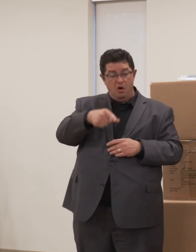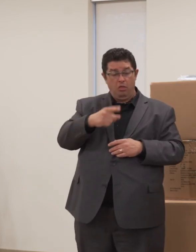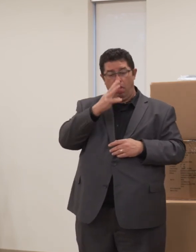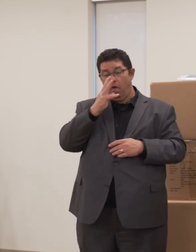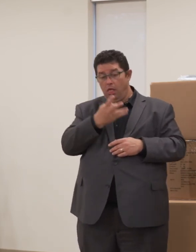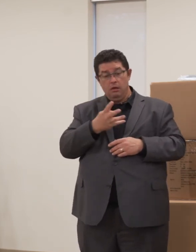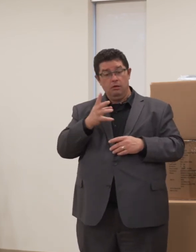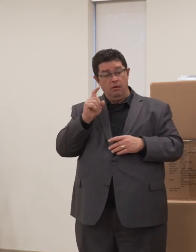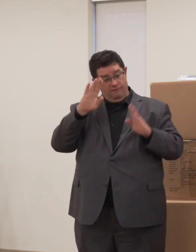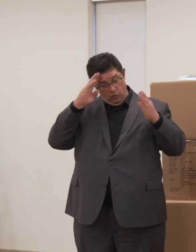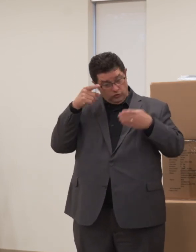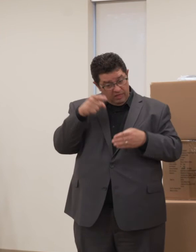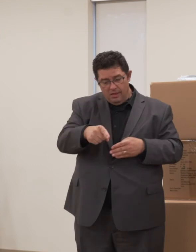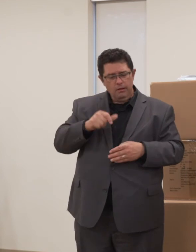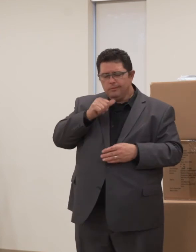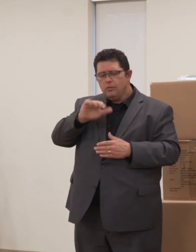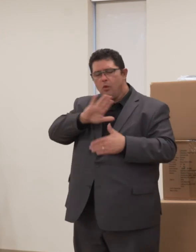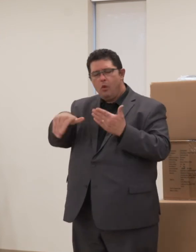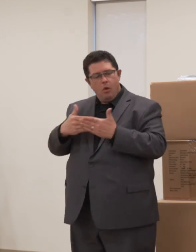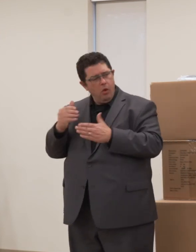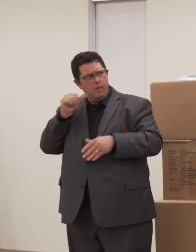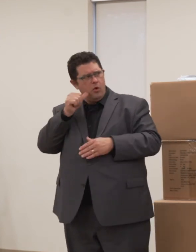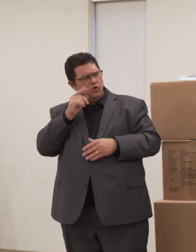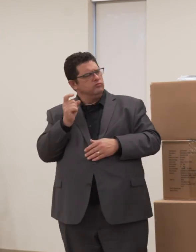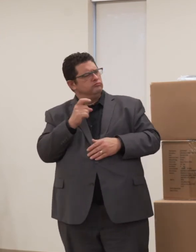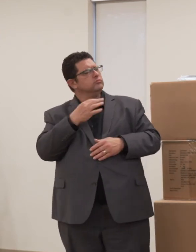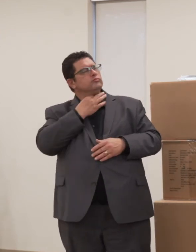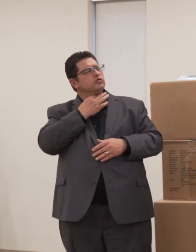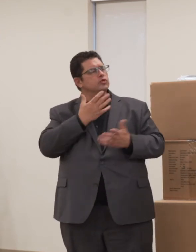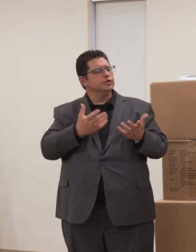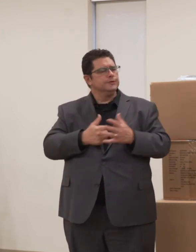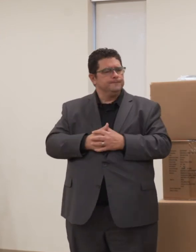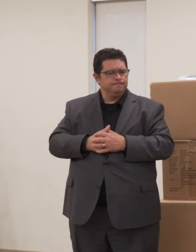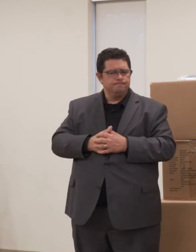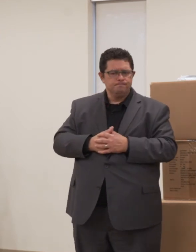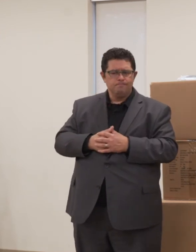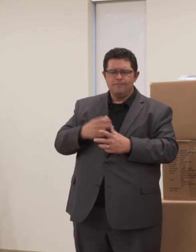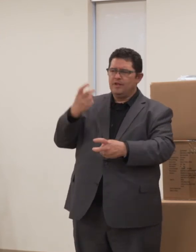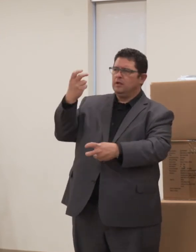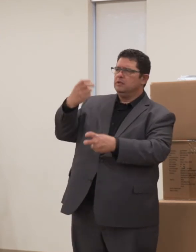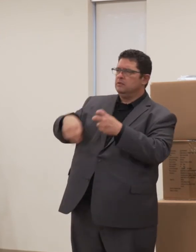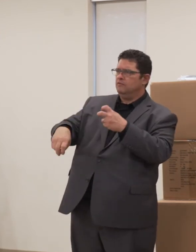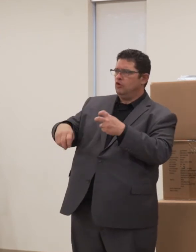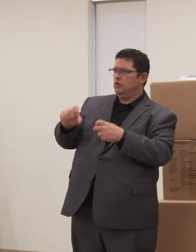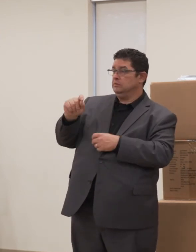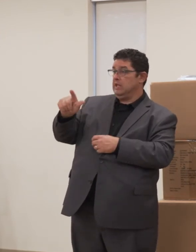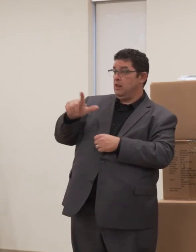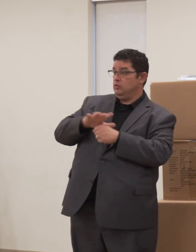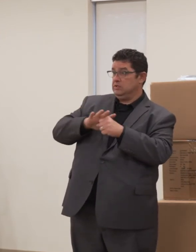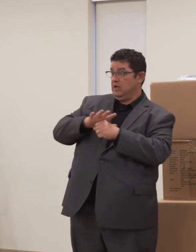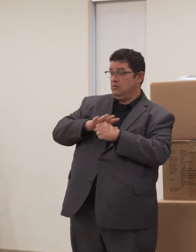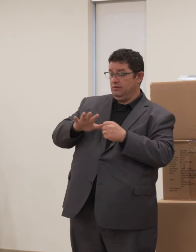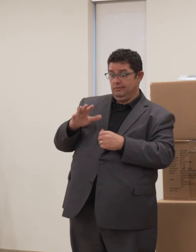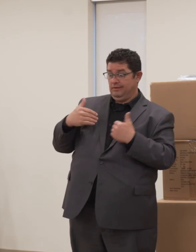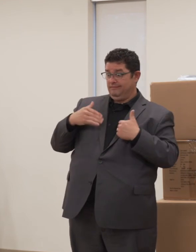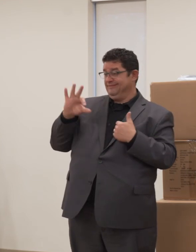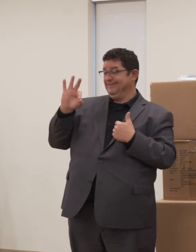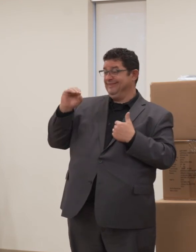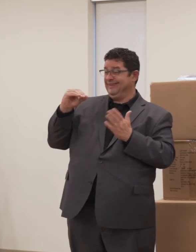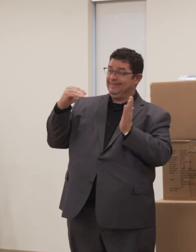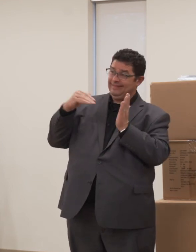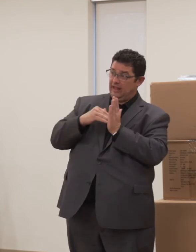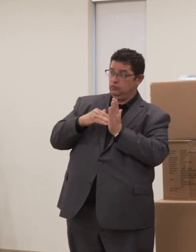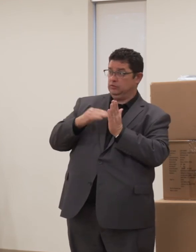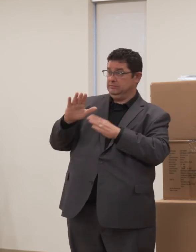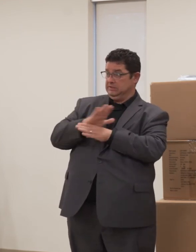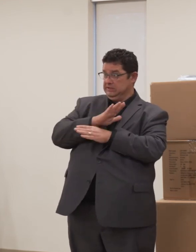close at 10? Just kind of curious. Well, it's difficult in St. Louis County with 90,000 businesses to have